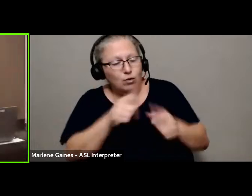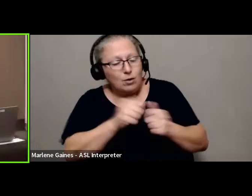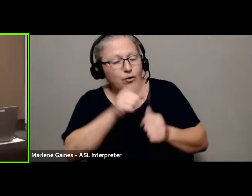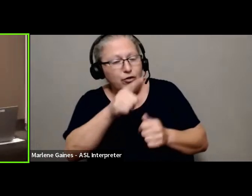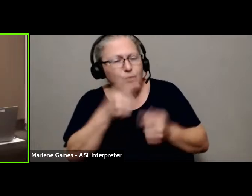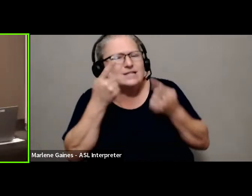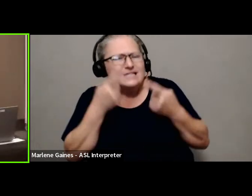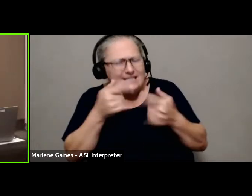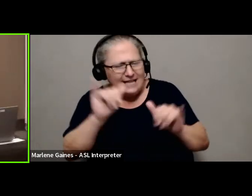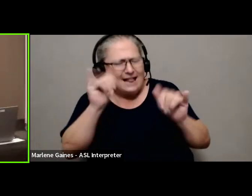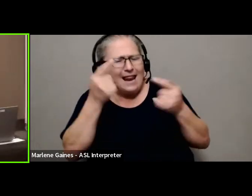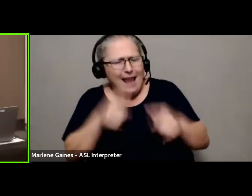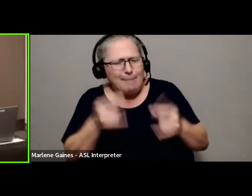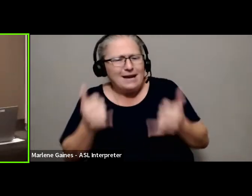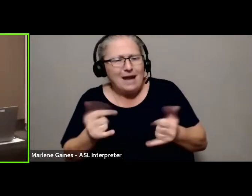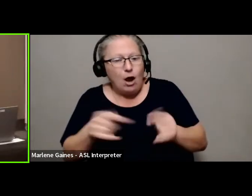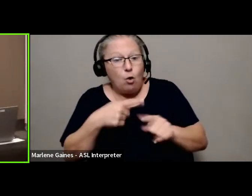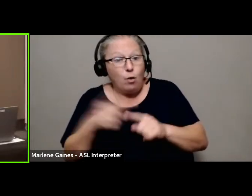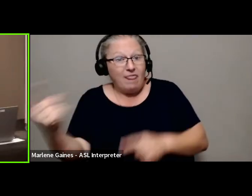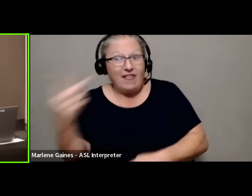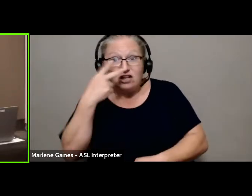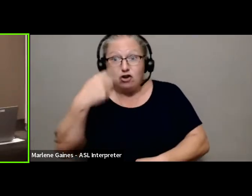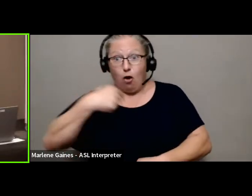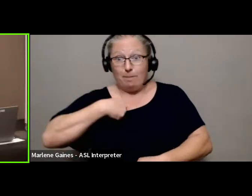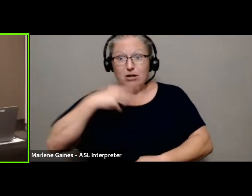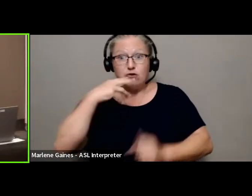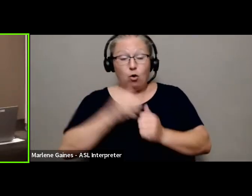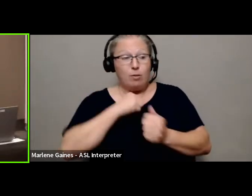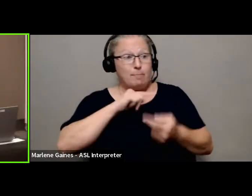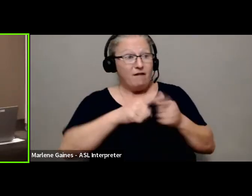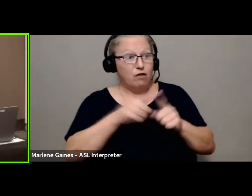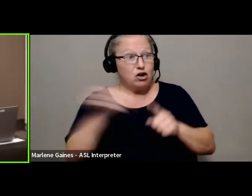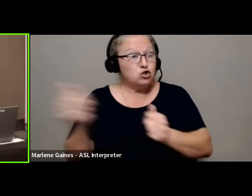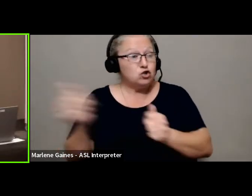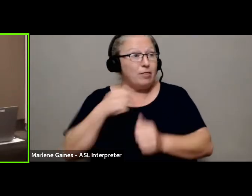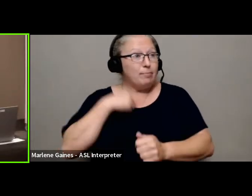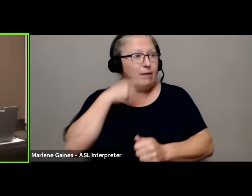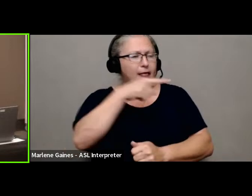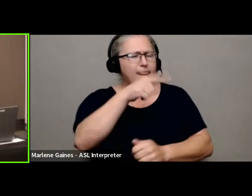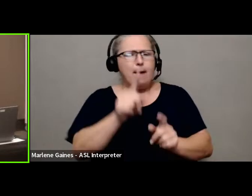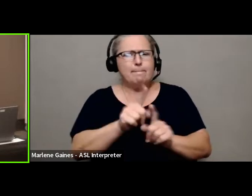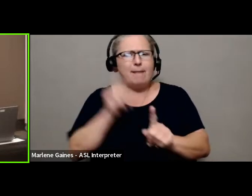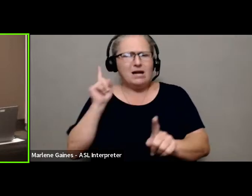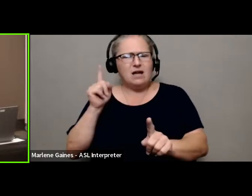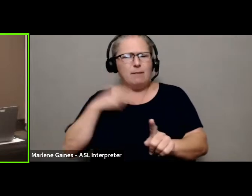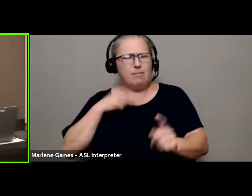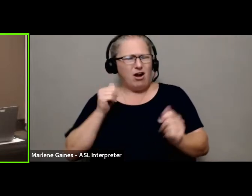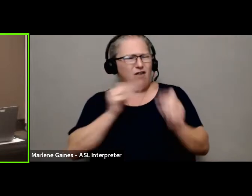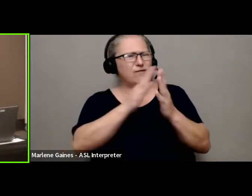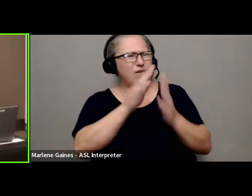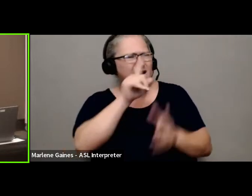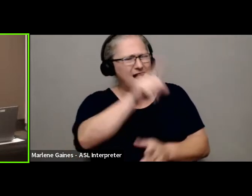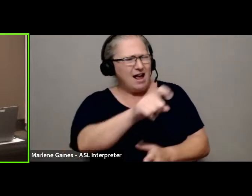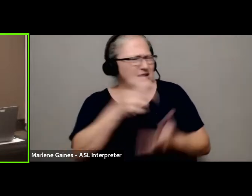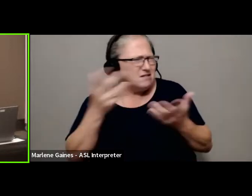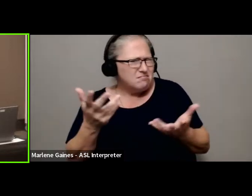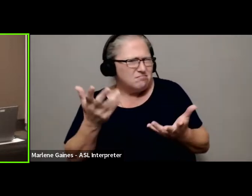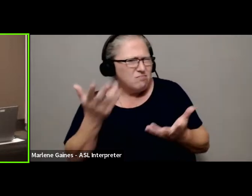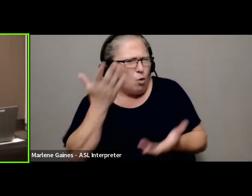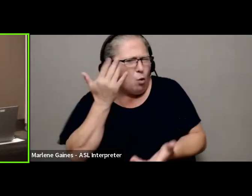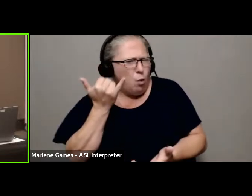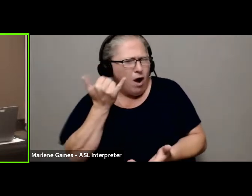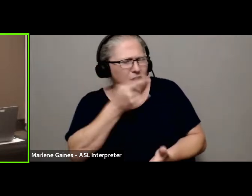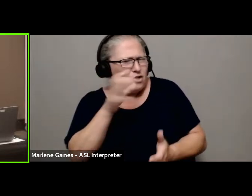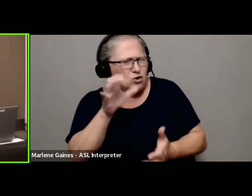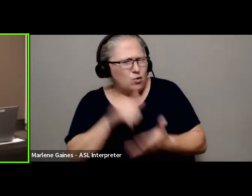still happening now, because as soon as they saw me talking to my friend and that she's with me, they backed away, and I went up to confront them to ask them, why